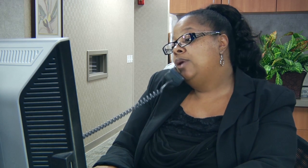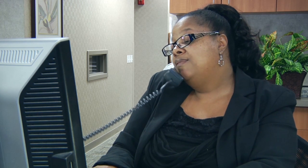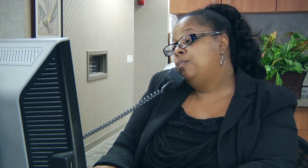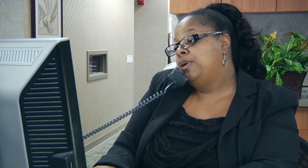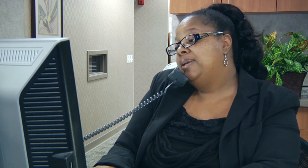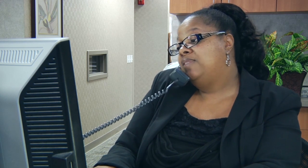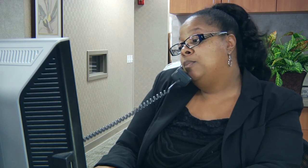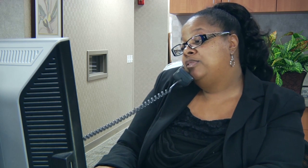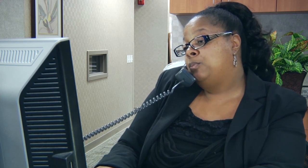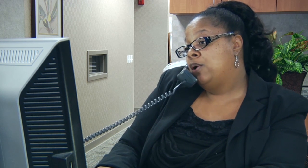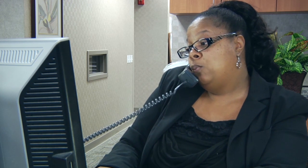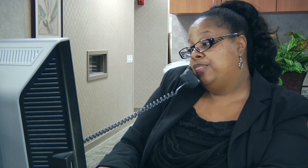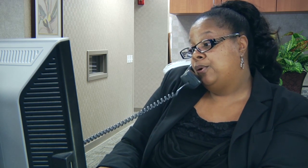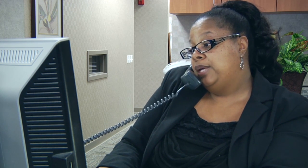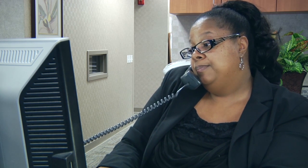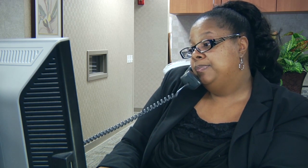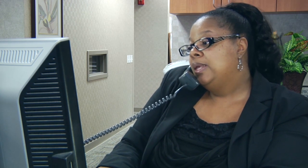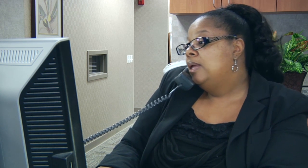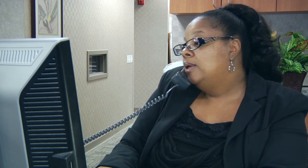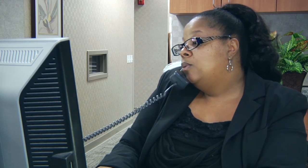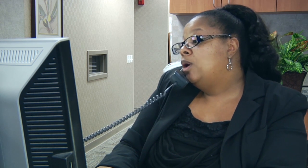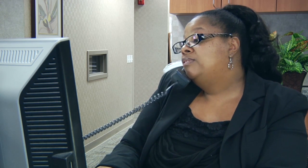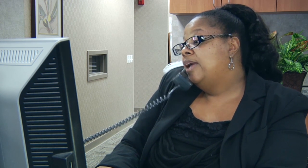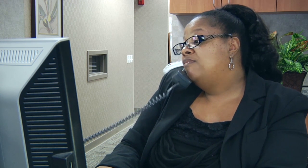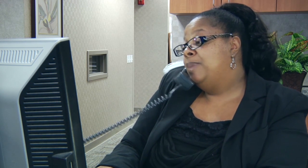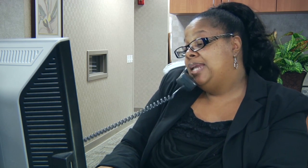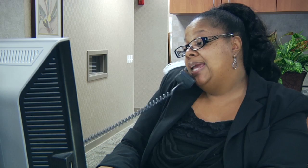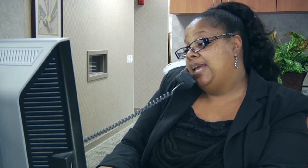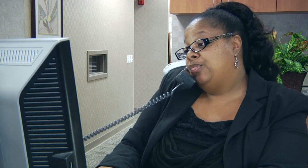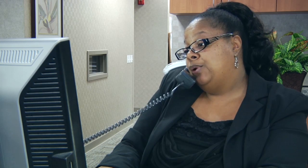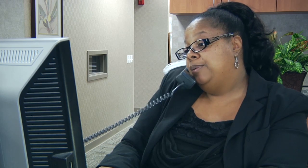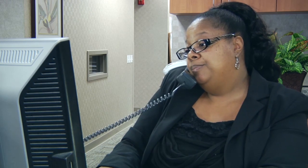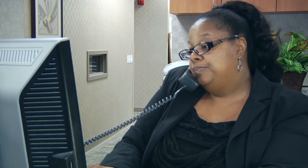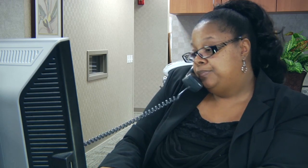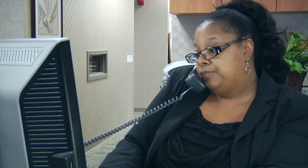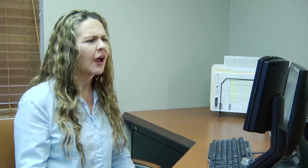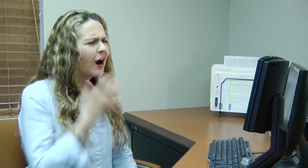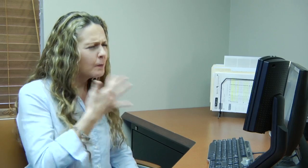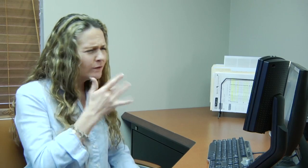Okay, we do have an appointment available tomorrow at 1:30. We also have Monday at 8:30.